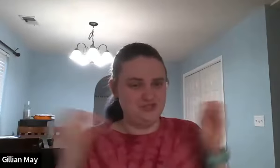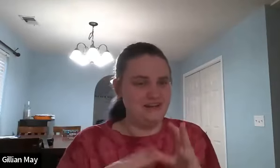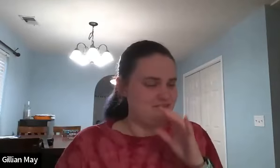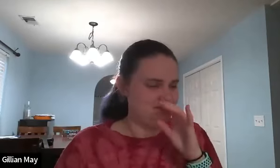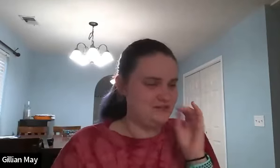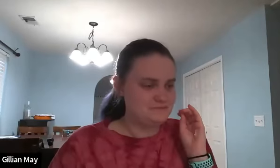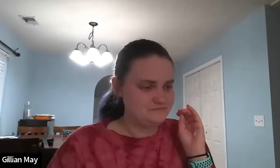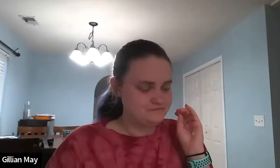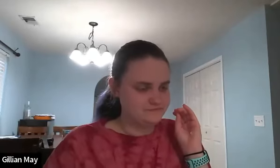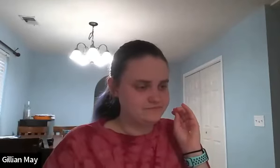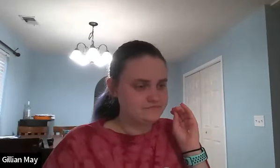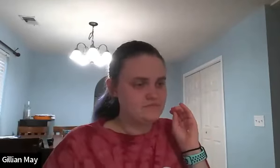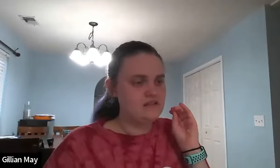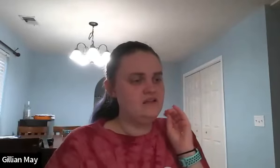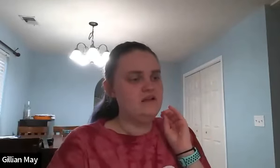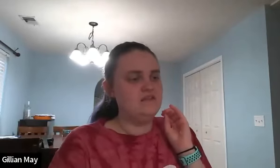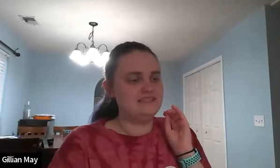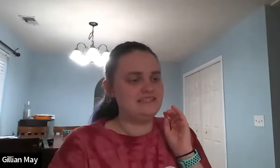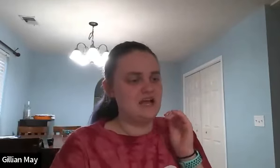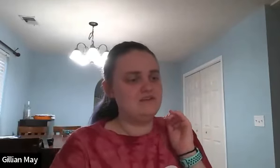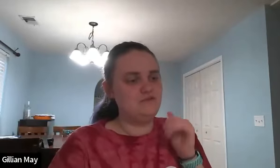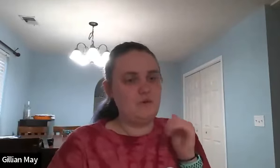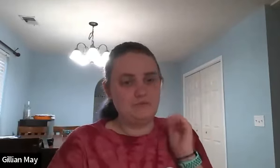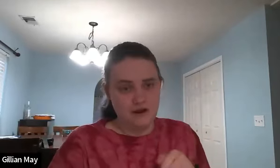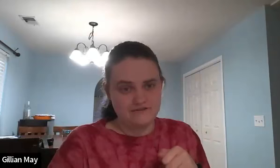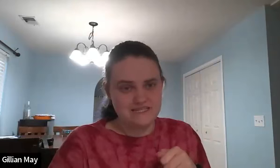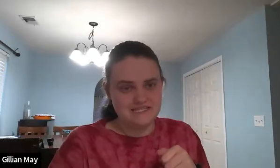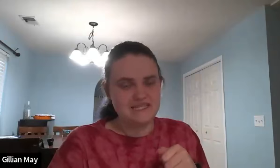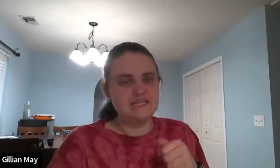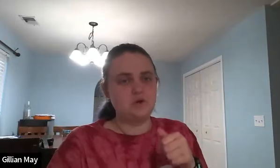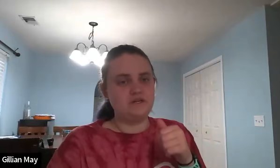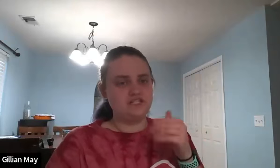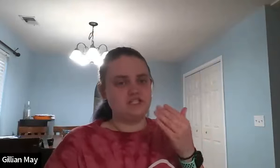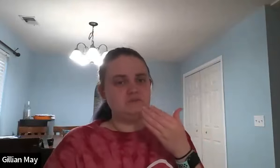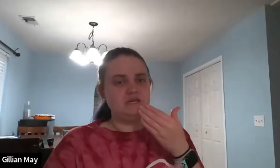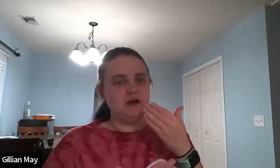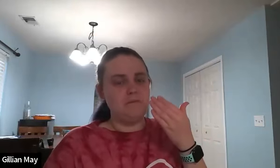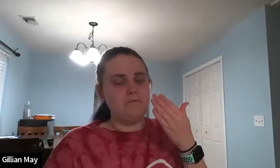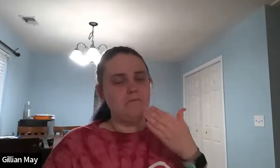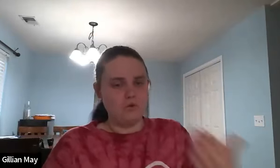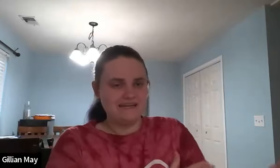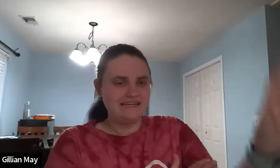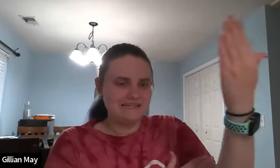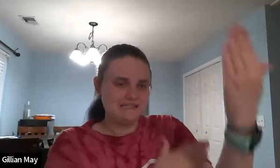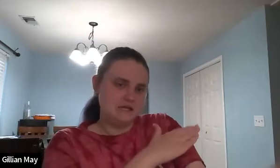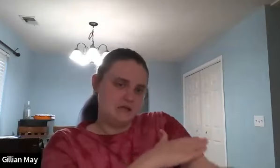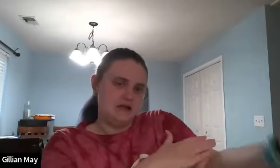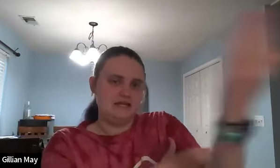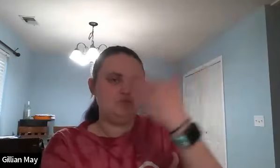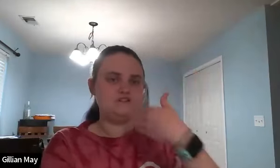trying to give it to you. The sign for breakfast is going to just be morning. Keep wanting to do